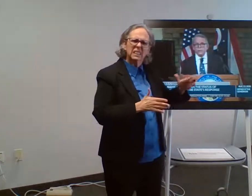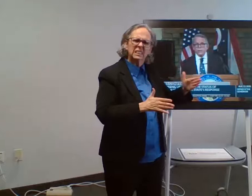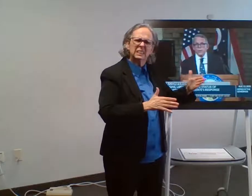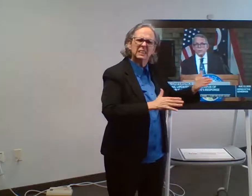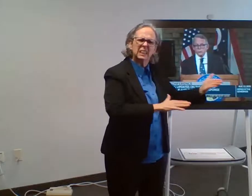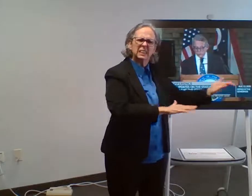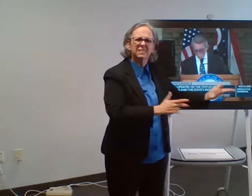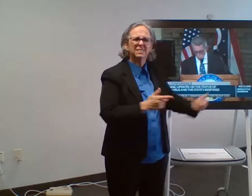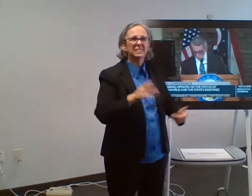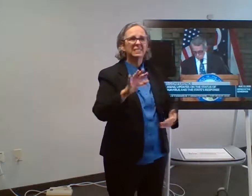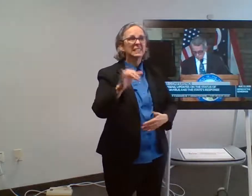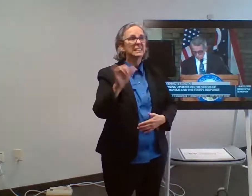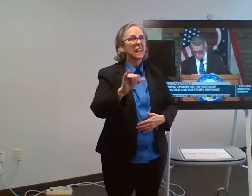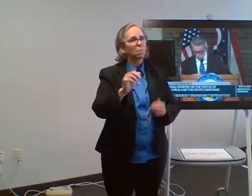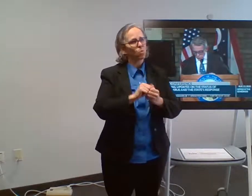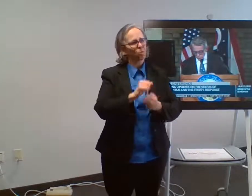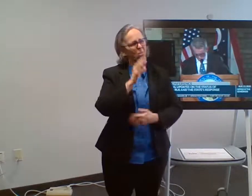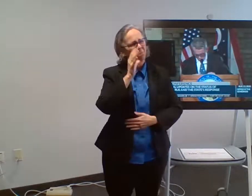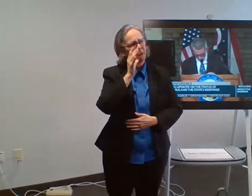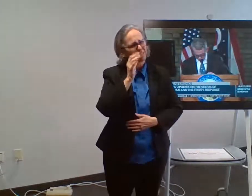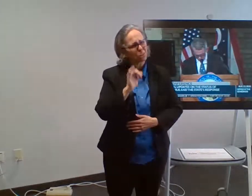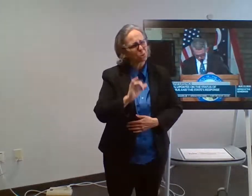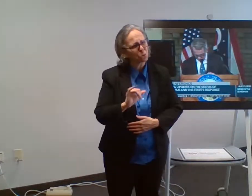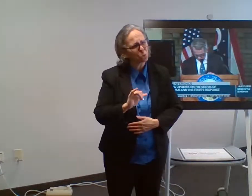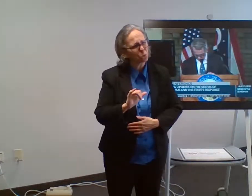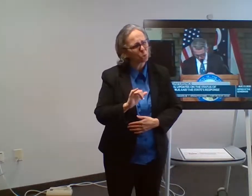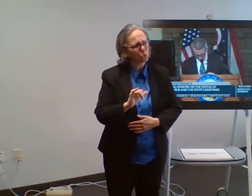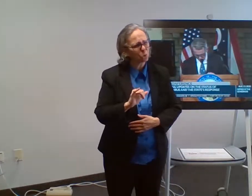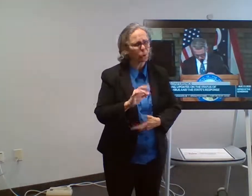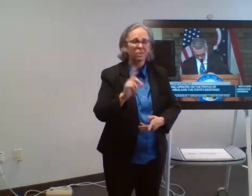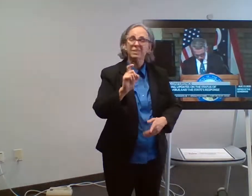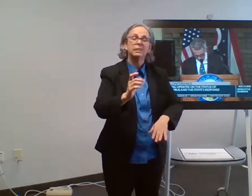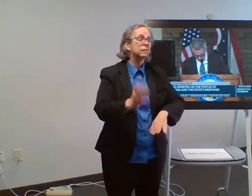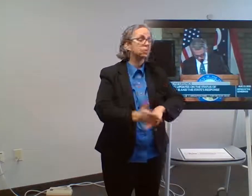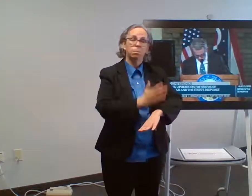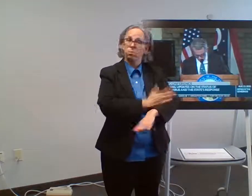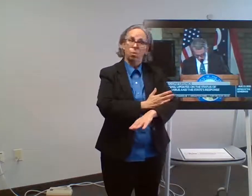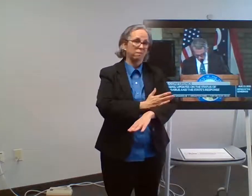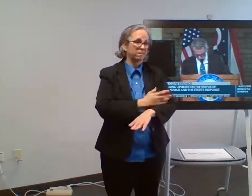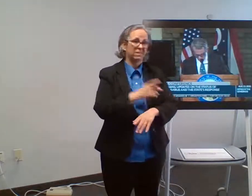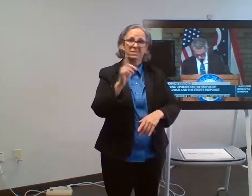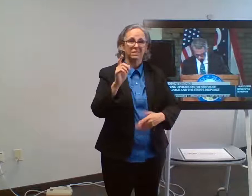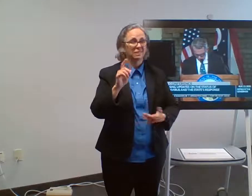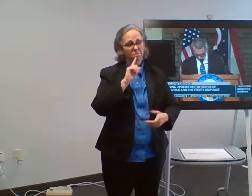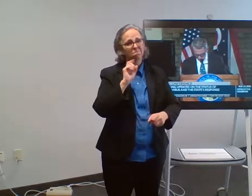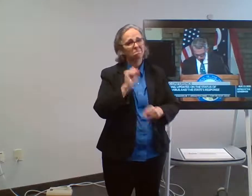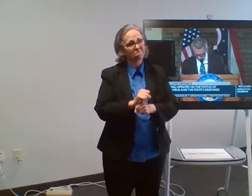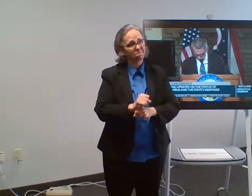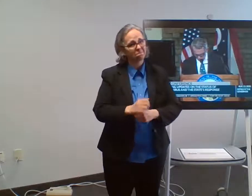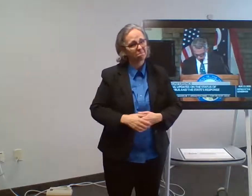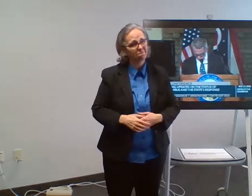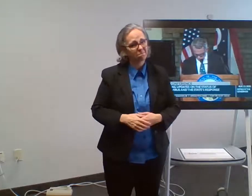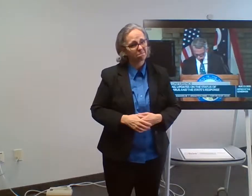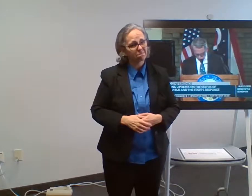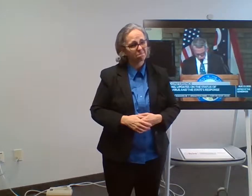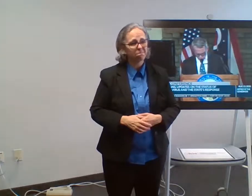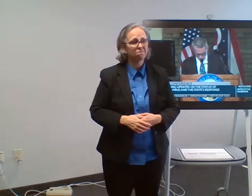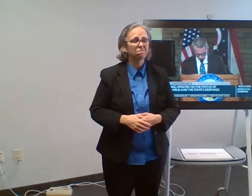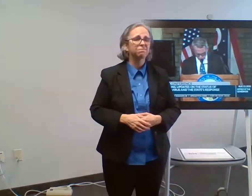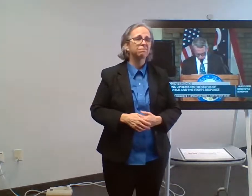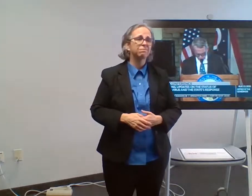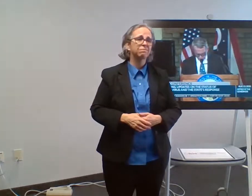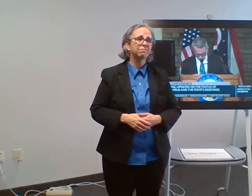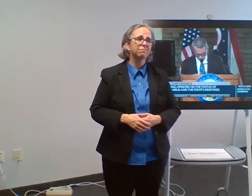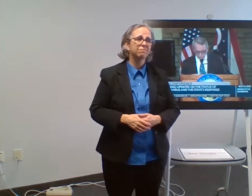change. We're doing work, but we need to do more, and that is our commitment. One of our commitments today also is the creation